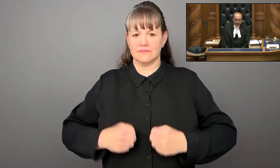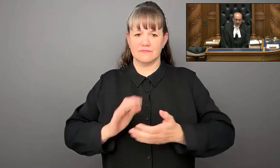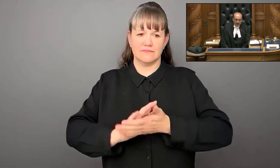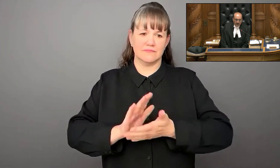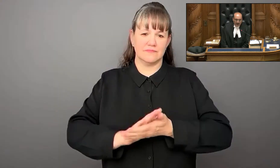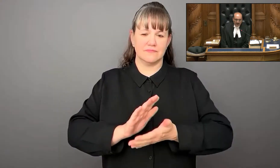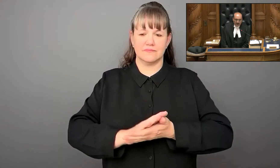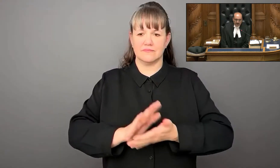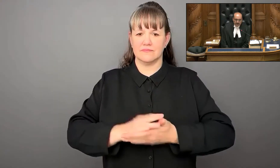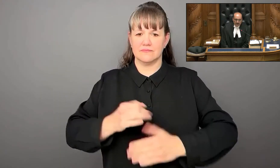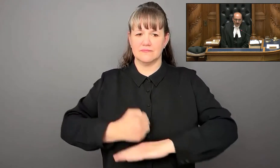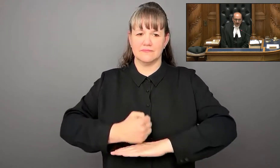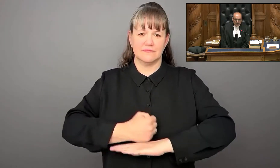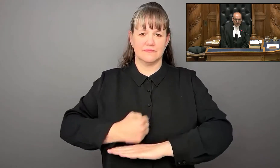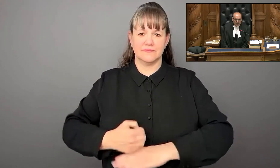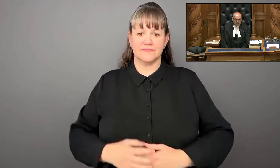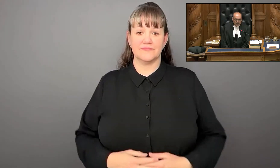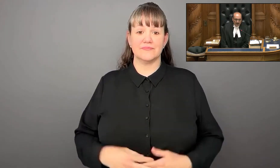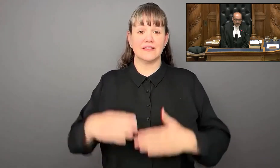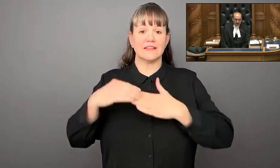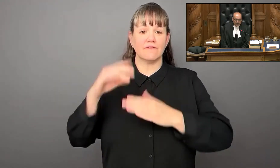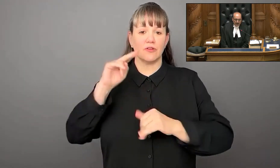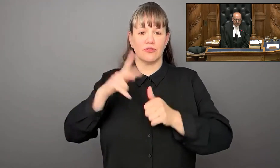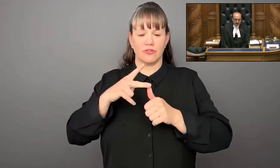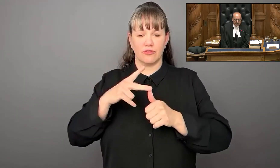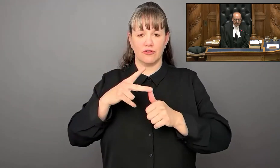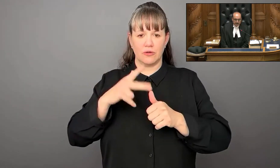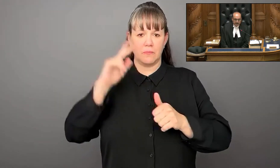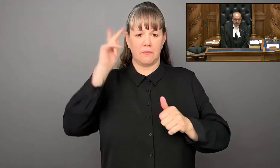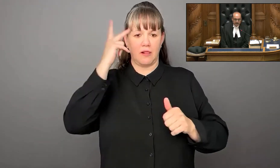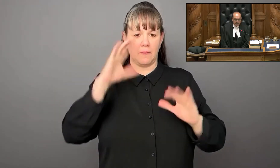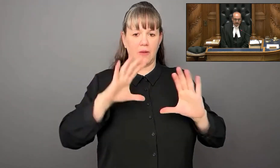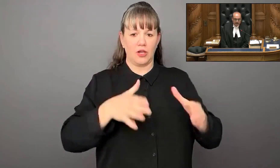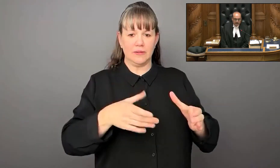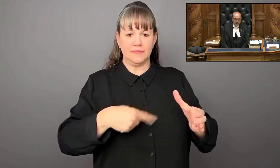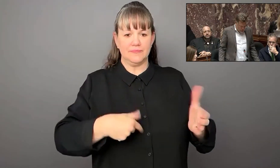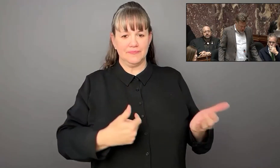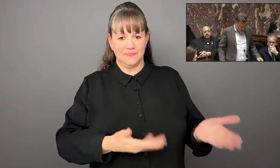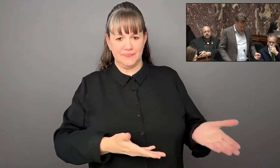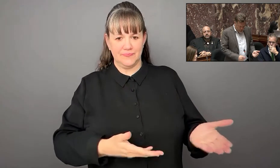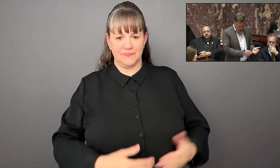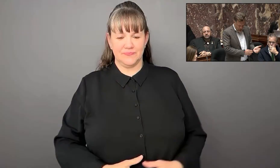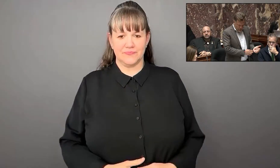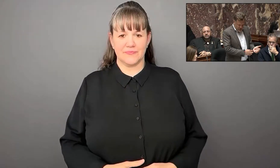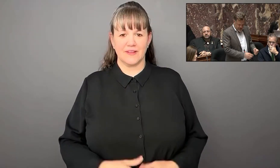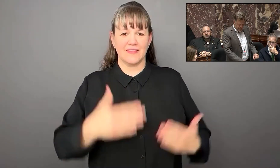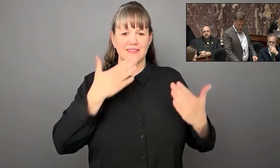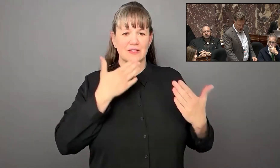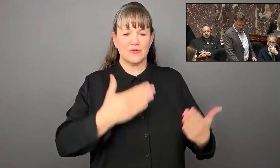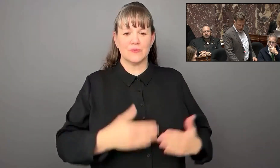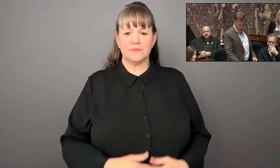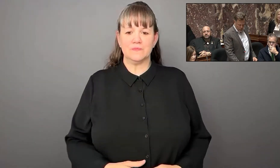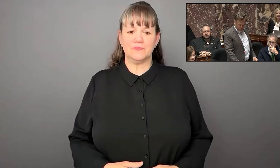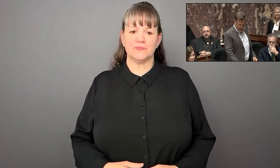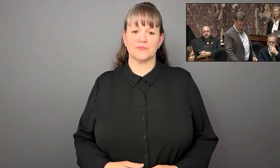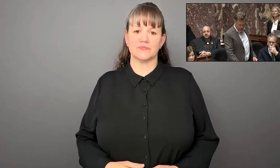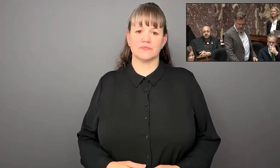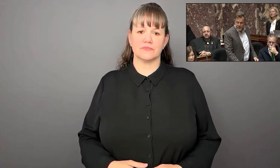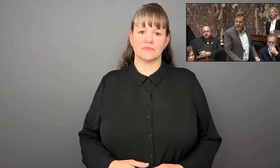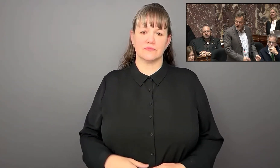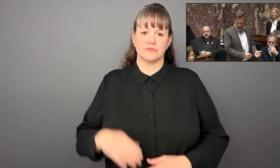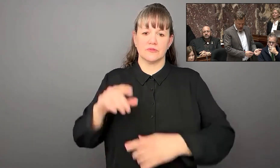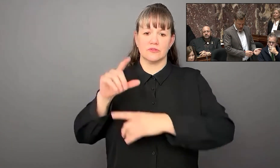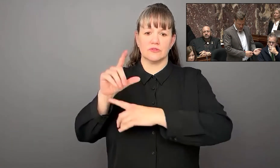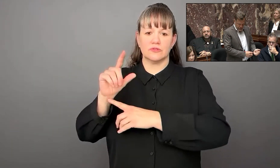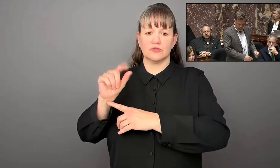Leader of the third party. Leader of the third party. Thank you, Mr. Speaker. The 2024 Climate Change Accountability Report was